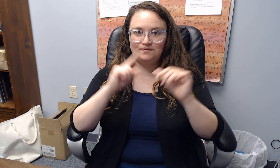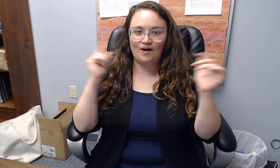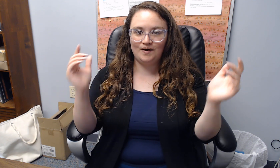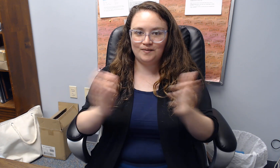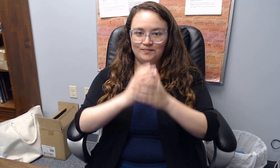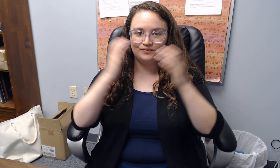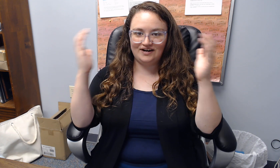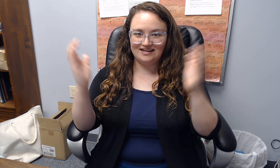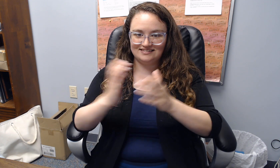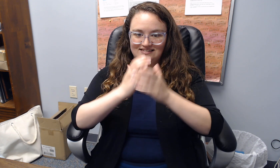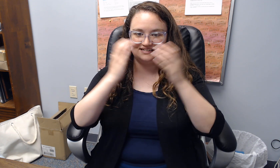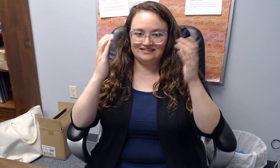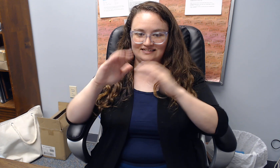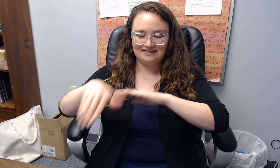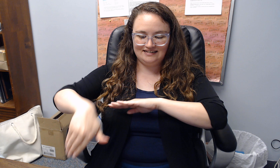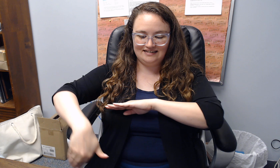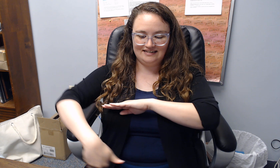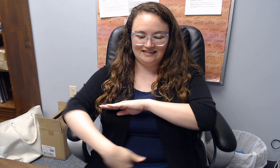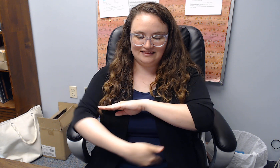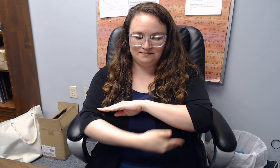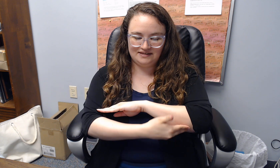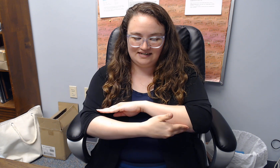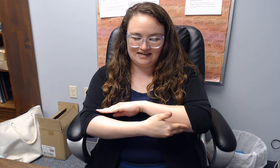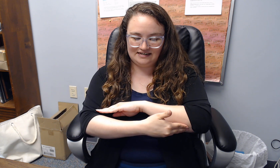on praising in the midnight.